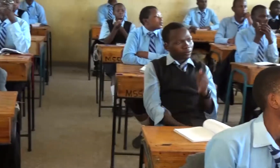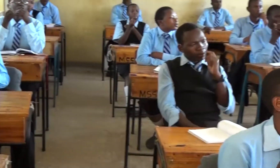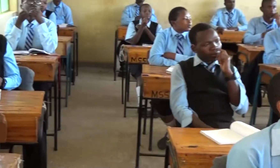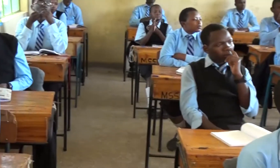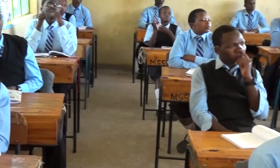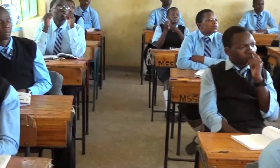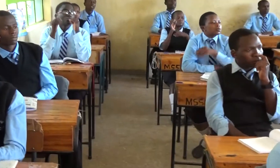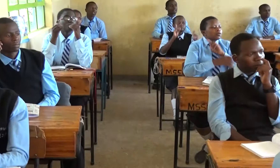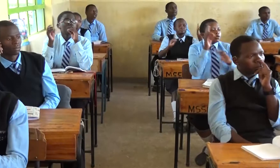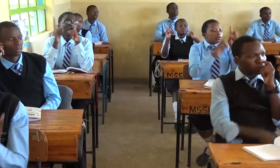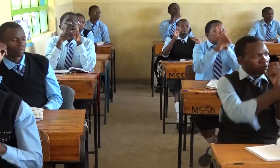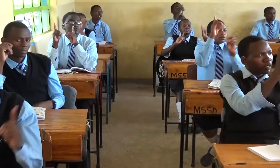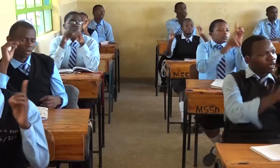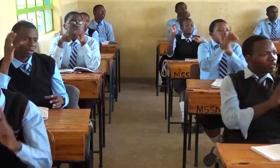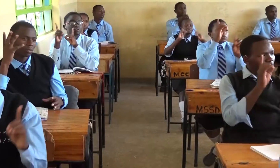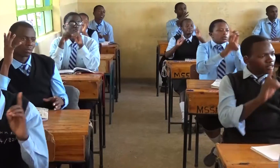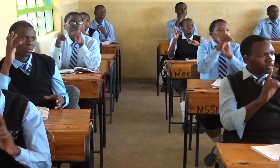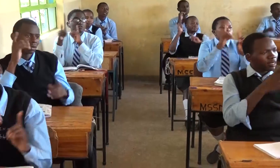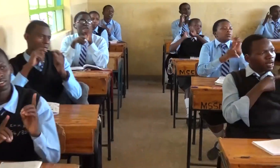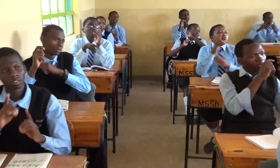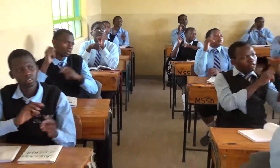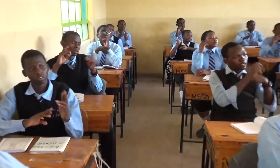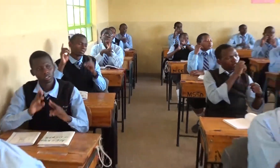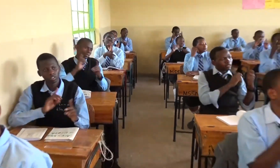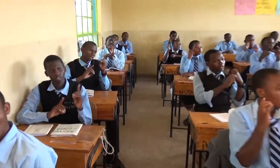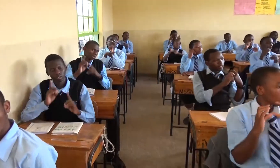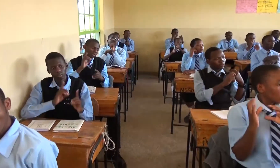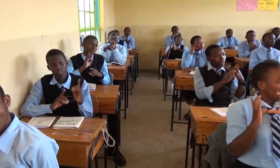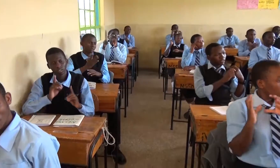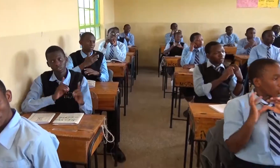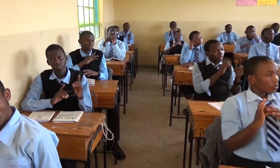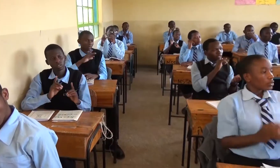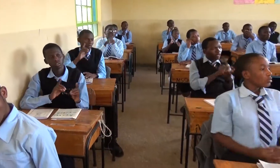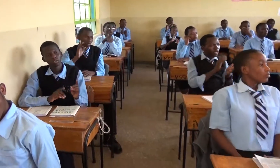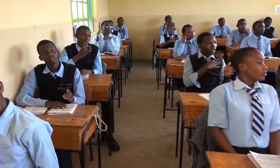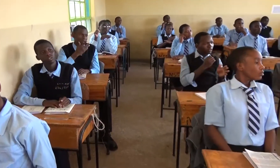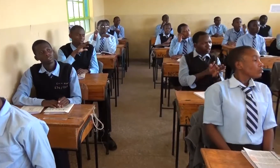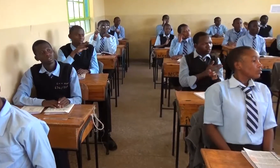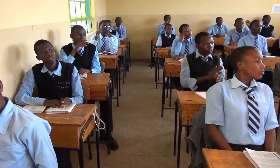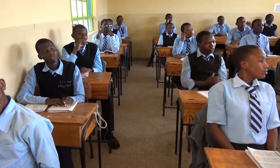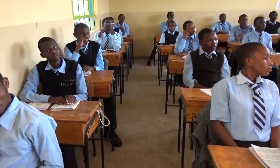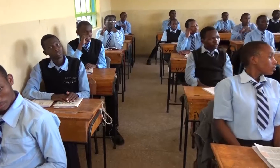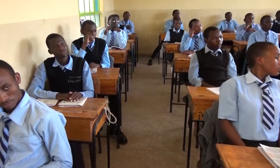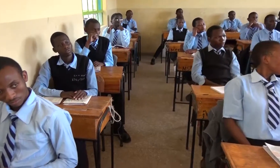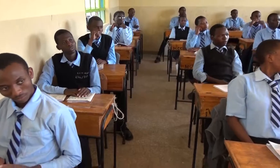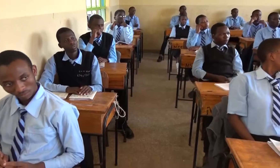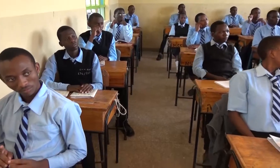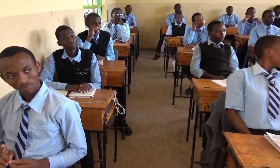what? The traditional dances and songs. Then later